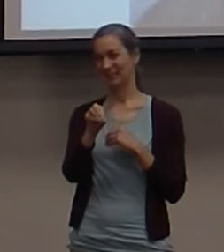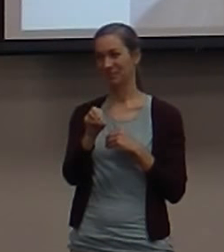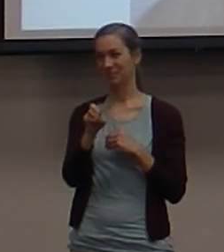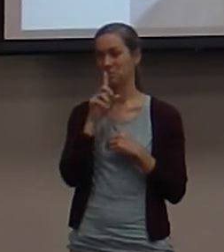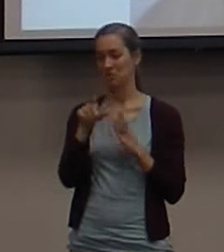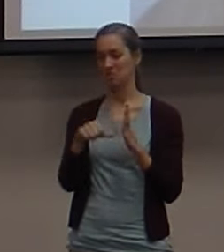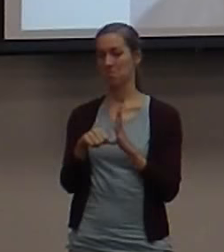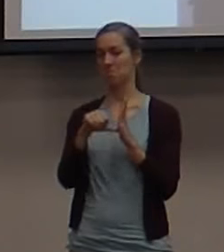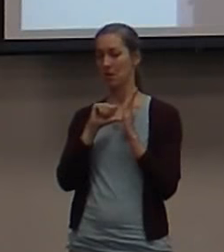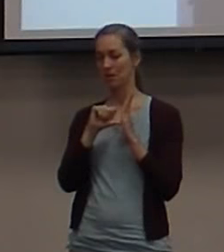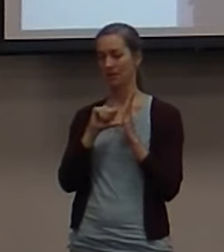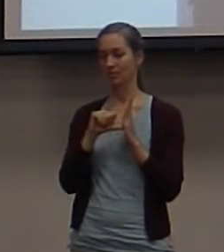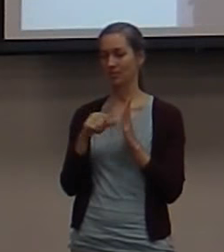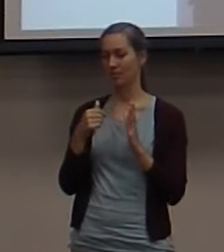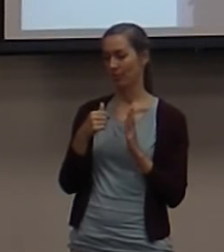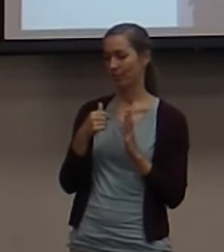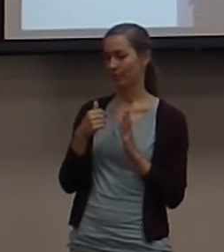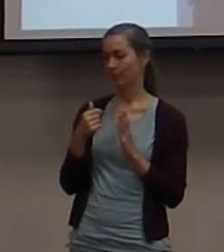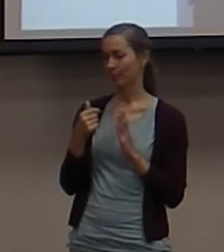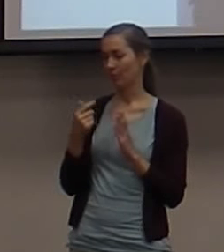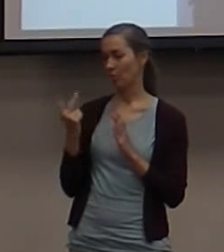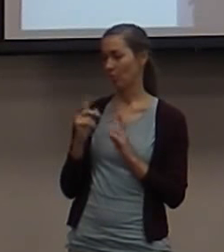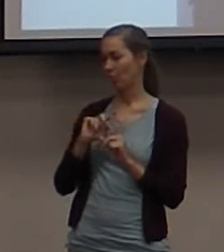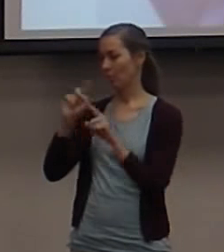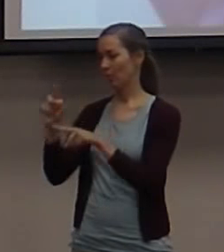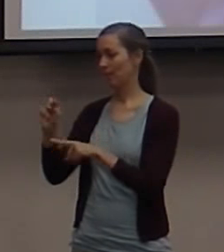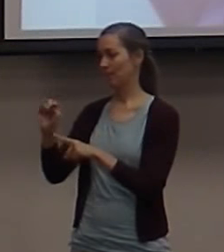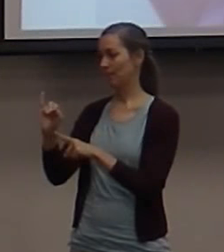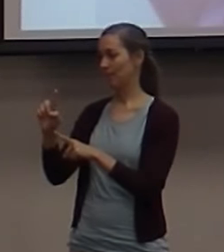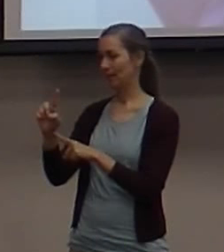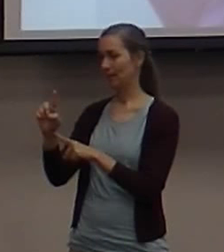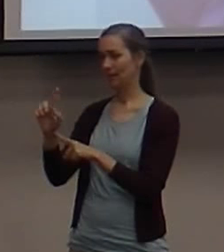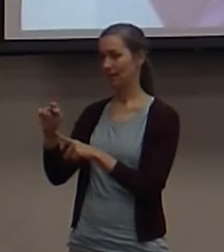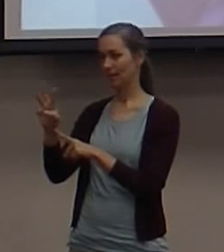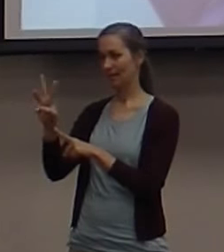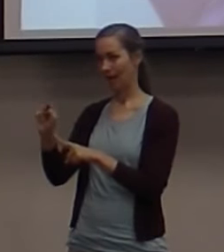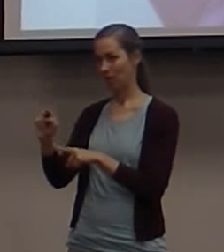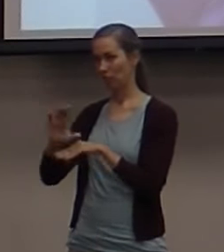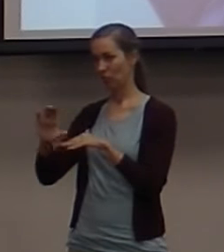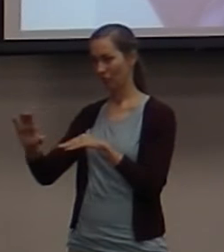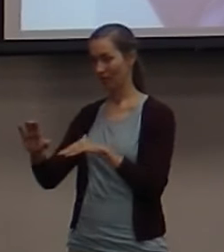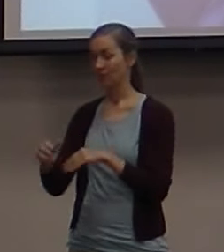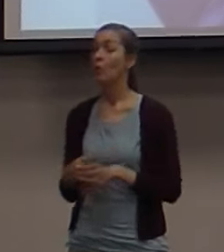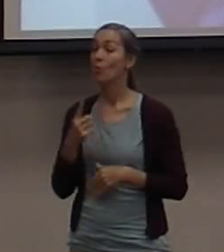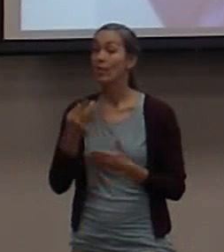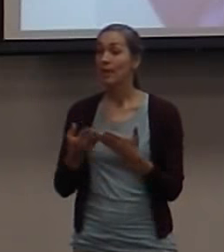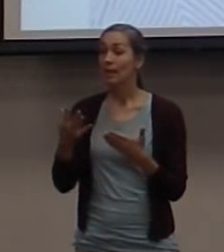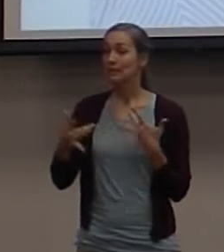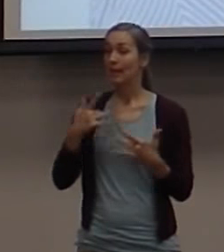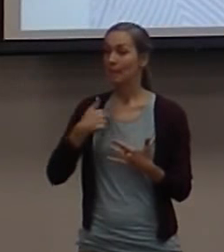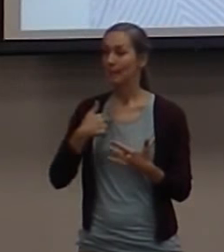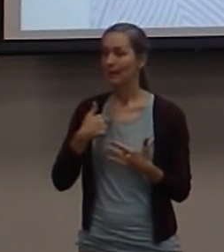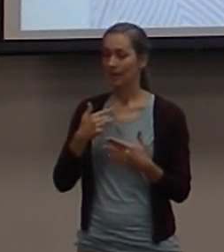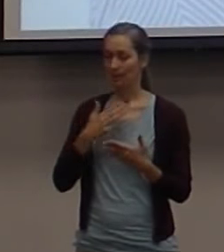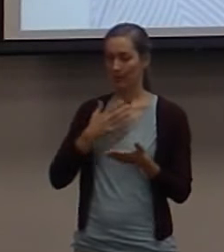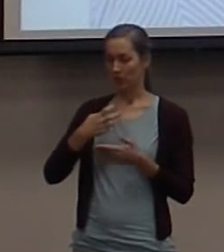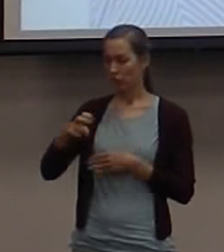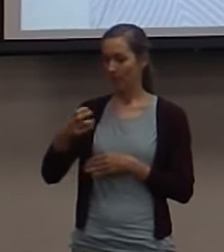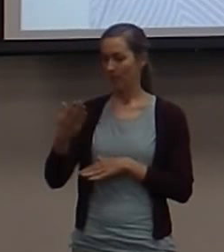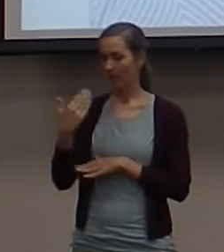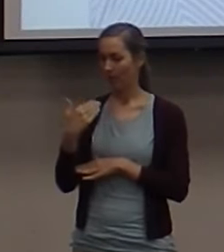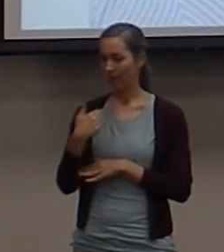impressive. Went to the Midtown Church, and one of the things that excited me was my trip before that. I had the opportunity to teach